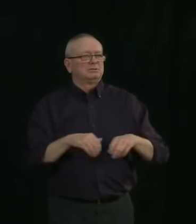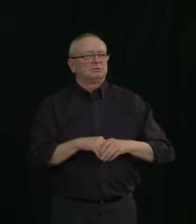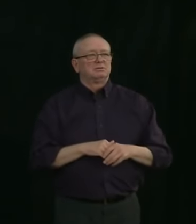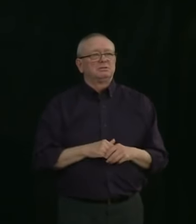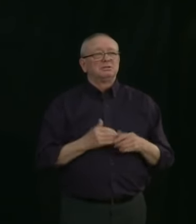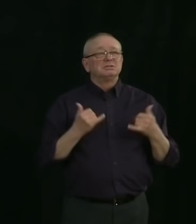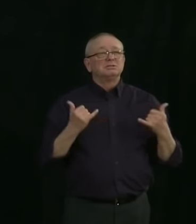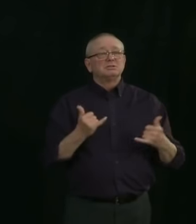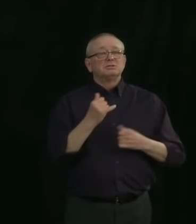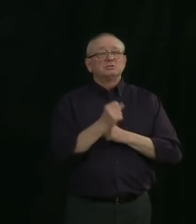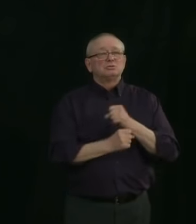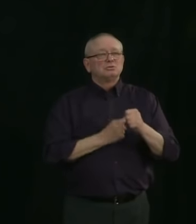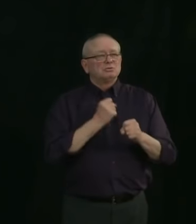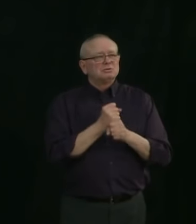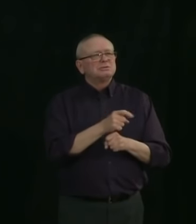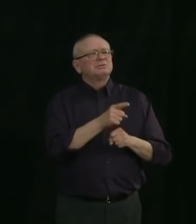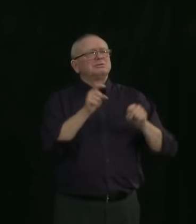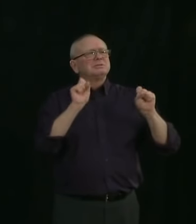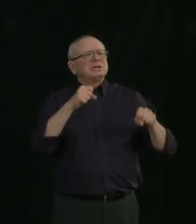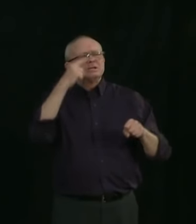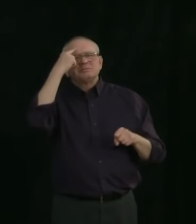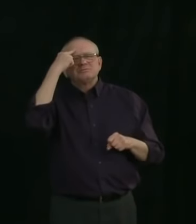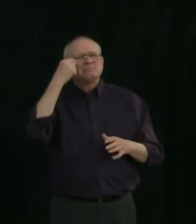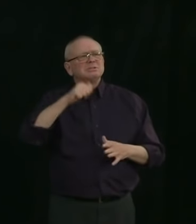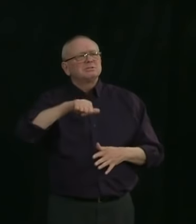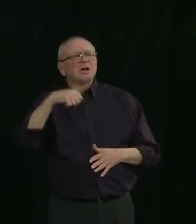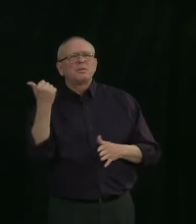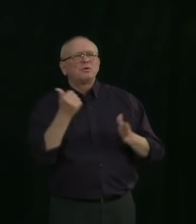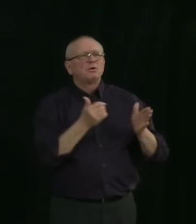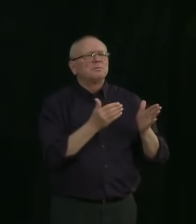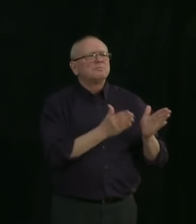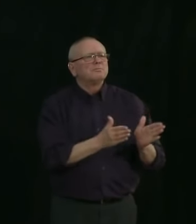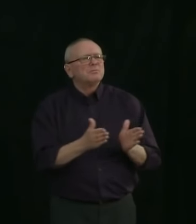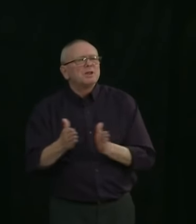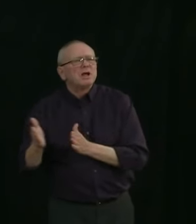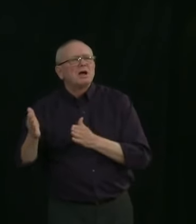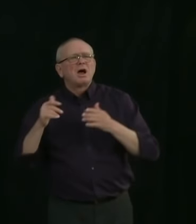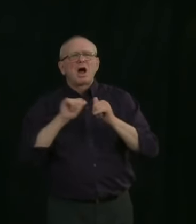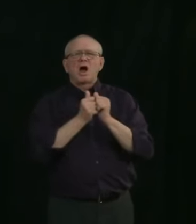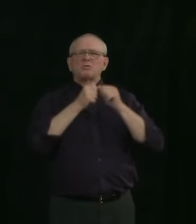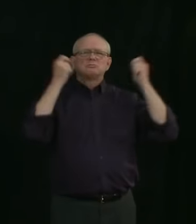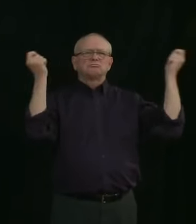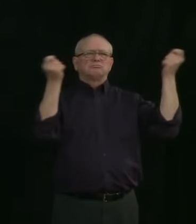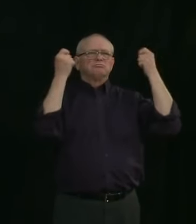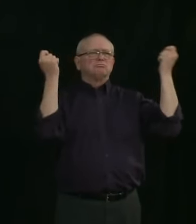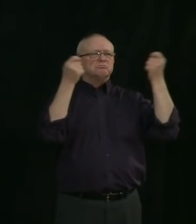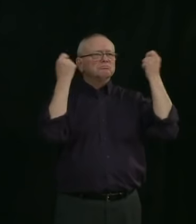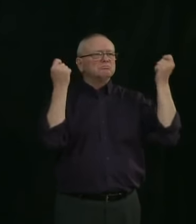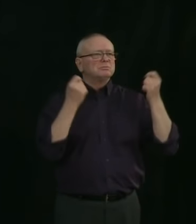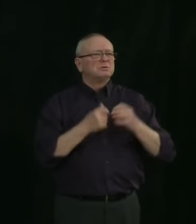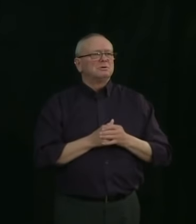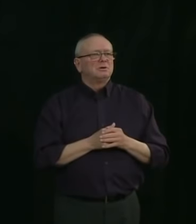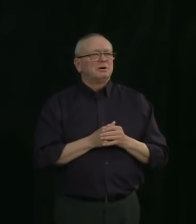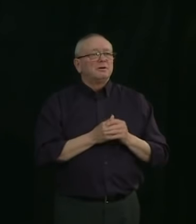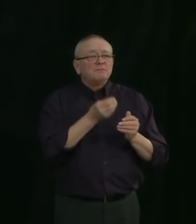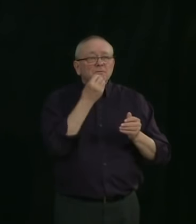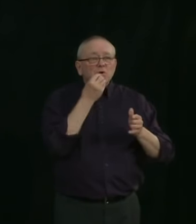door, have a virtual Easter egg hunt, or video chat with friends and family as I am planning to do this